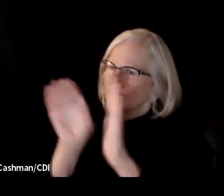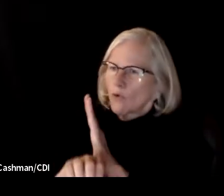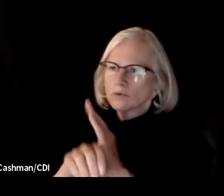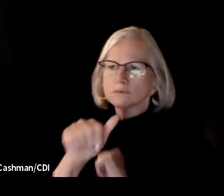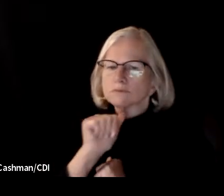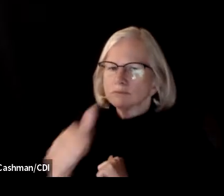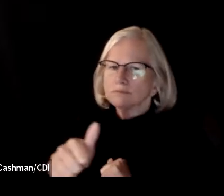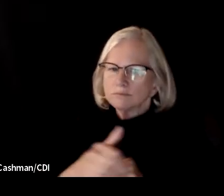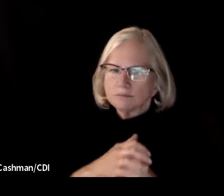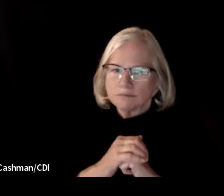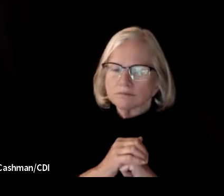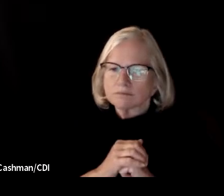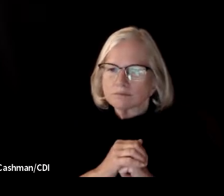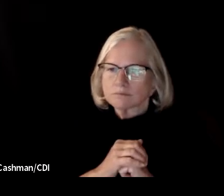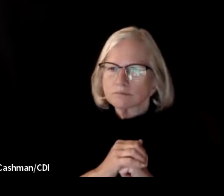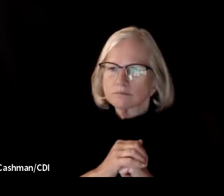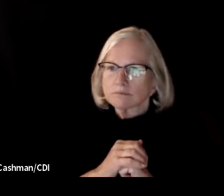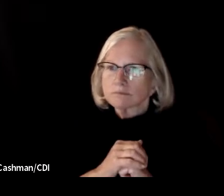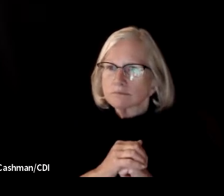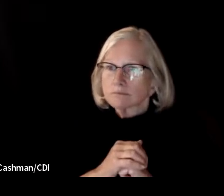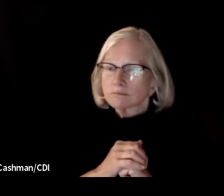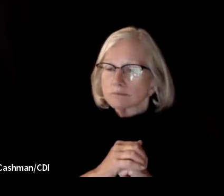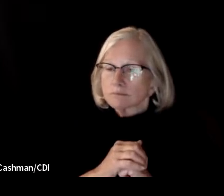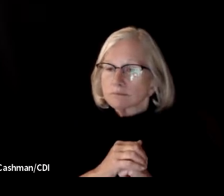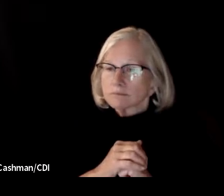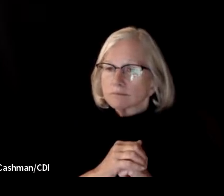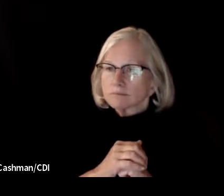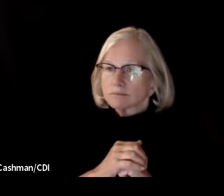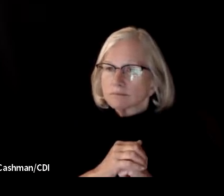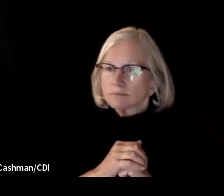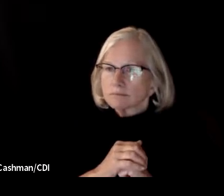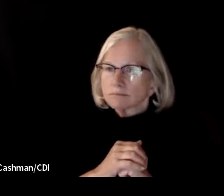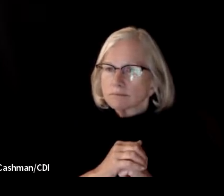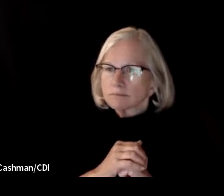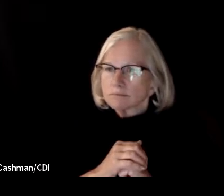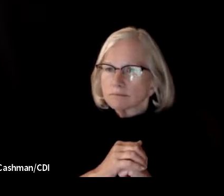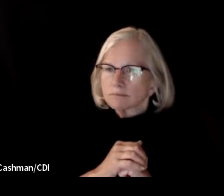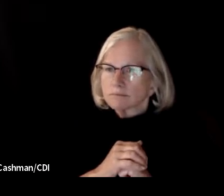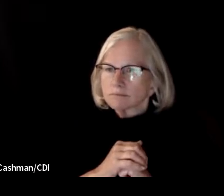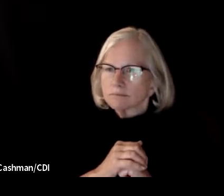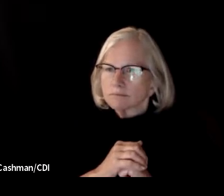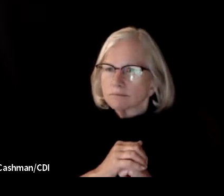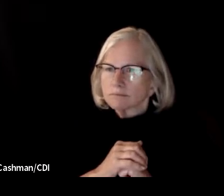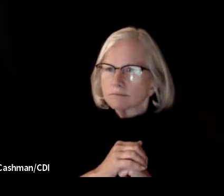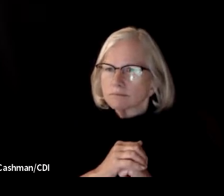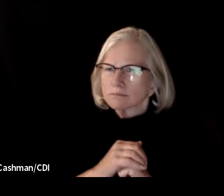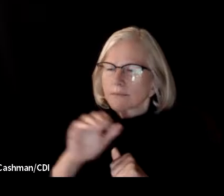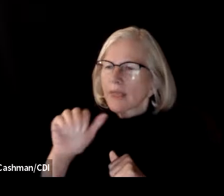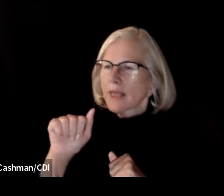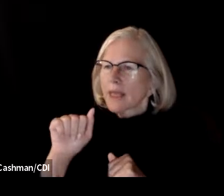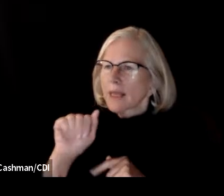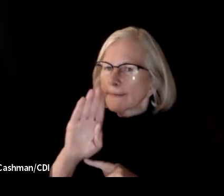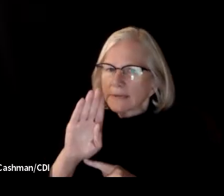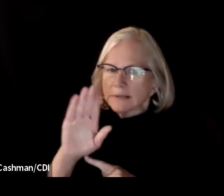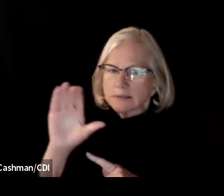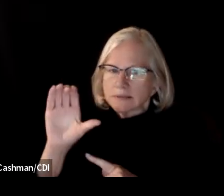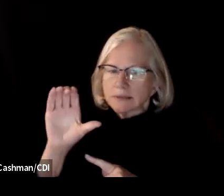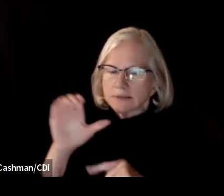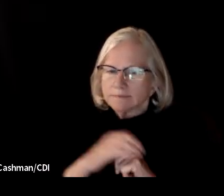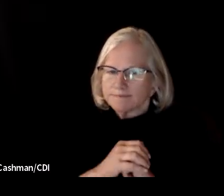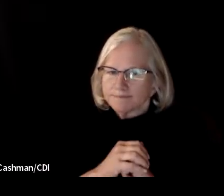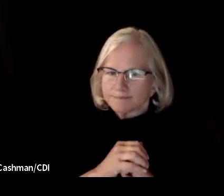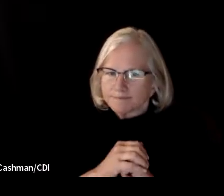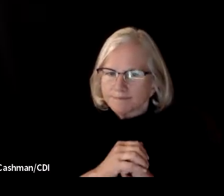Next question, we have the line of Rachel Mills with ABC6. The line is open. Hi, thanks for